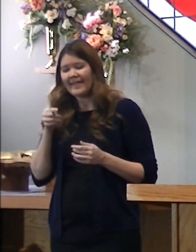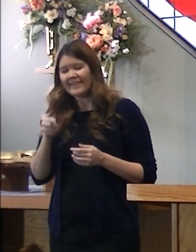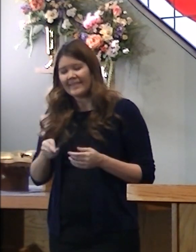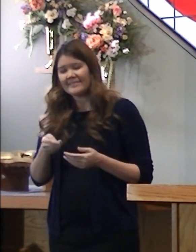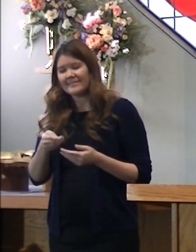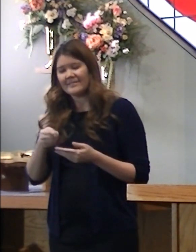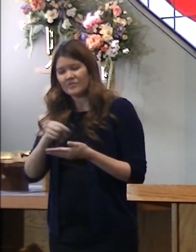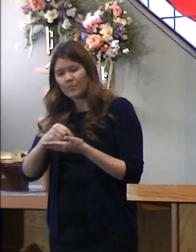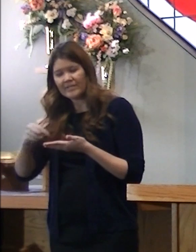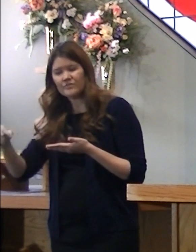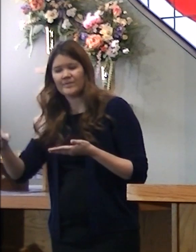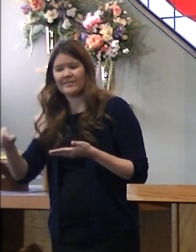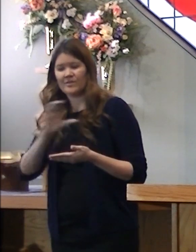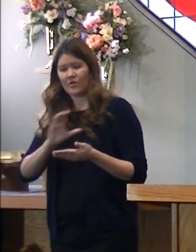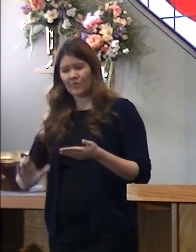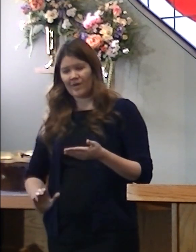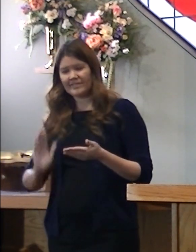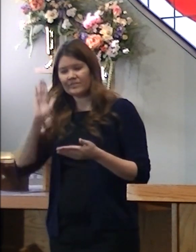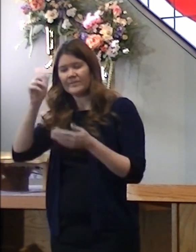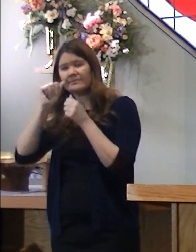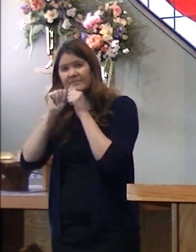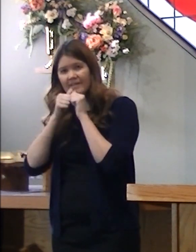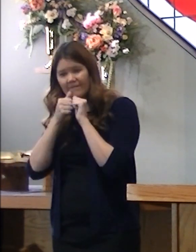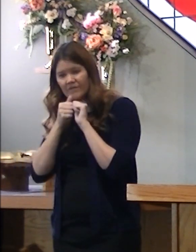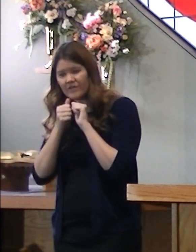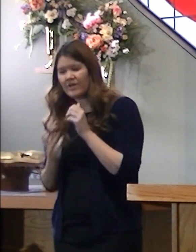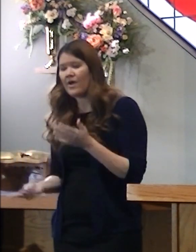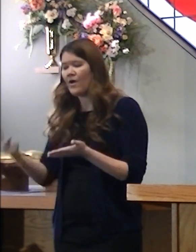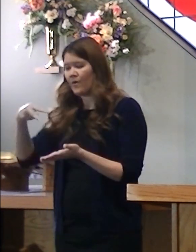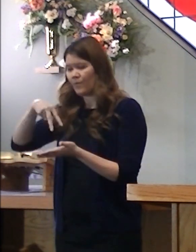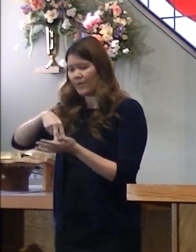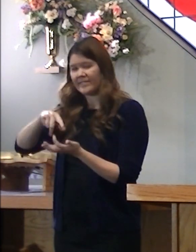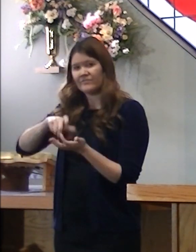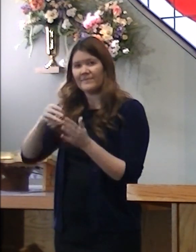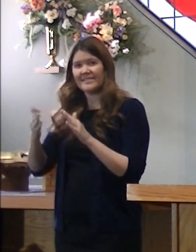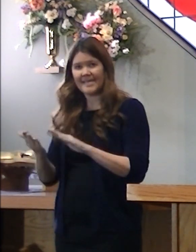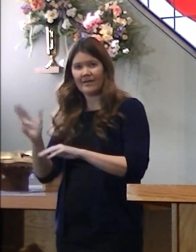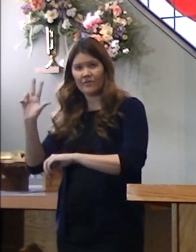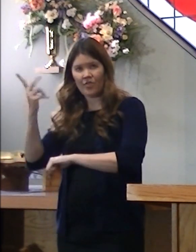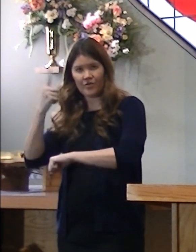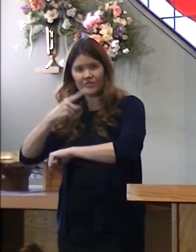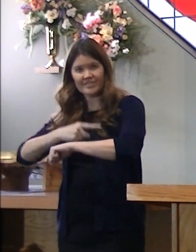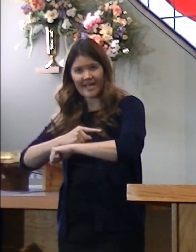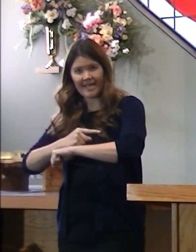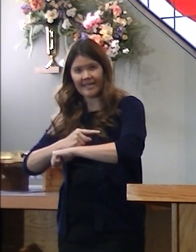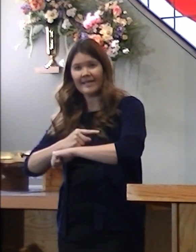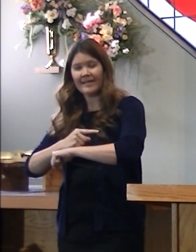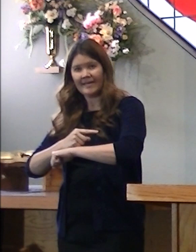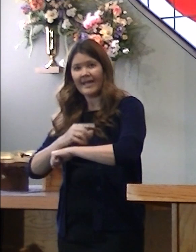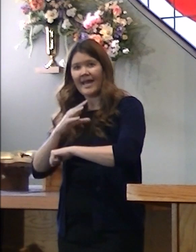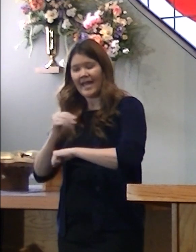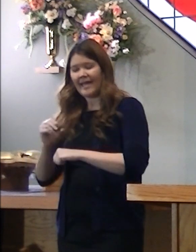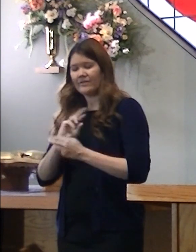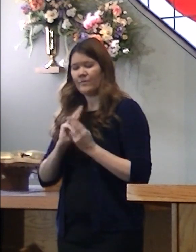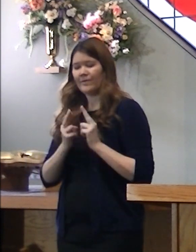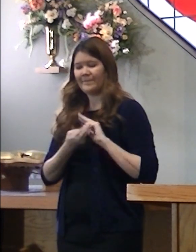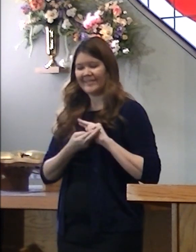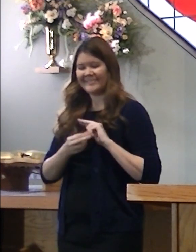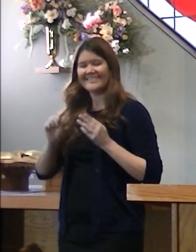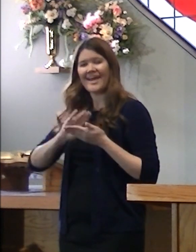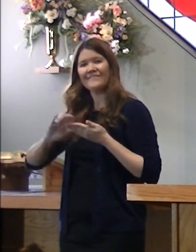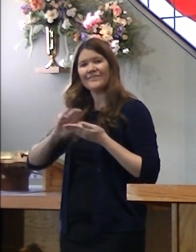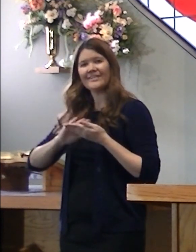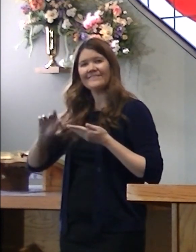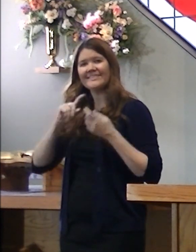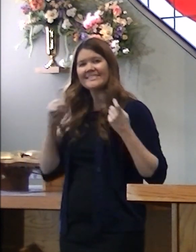written. The Christ will suffer and rise from the dead on the third day, and repentance and